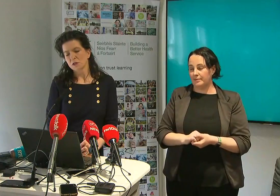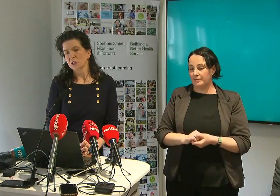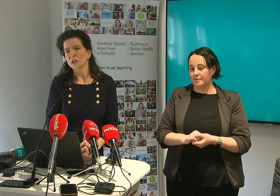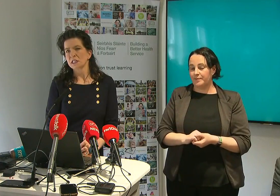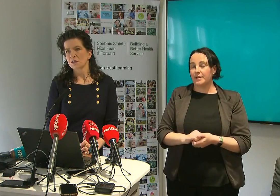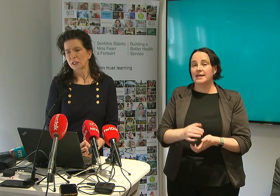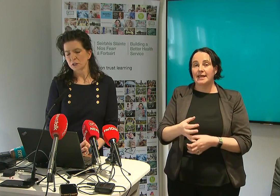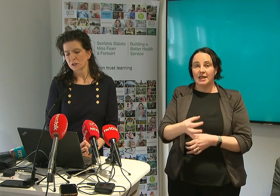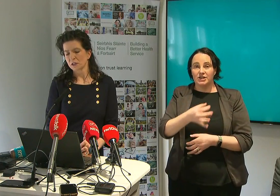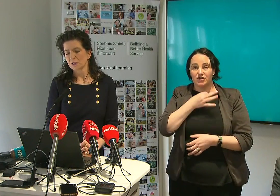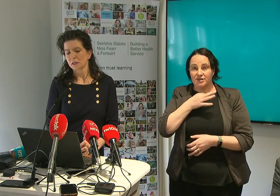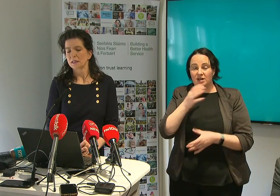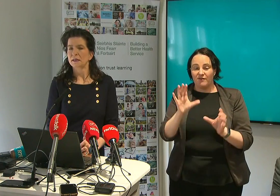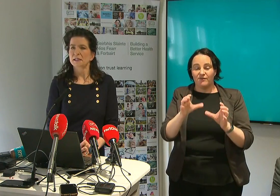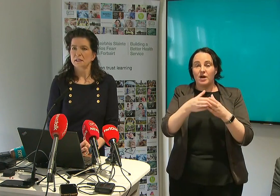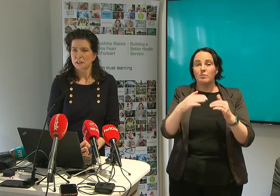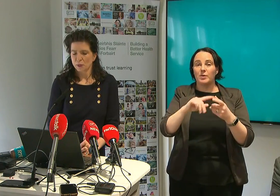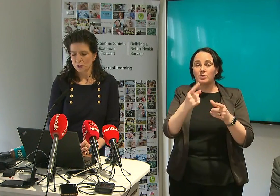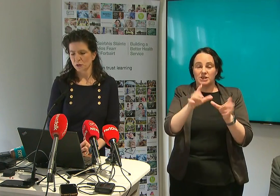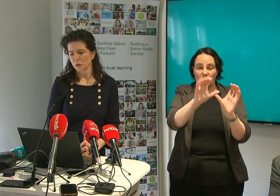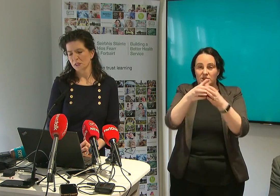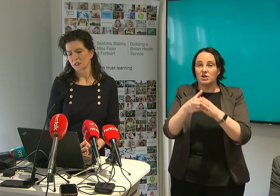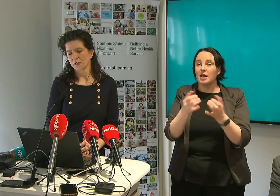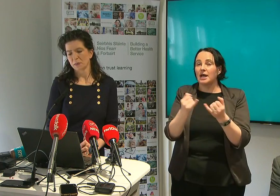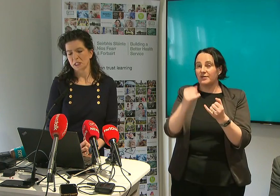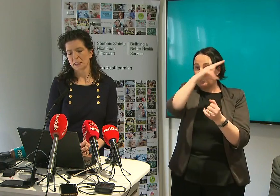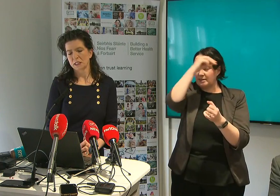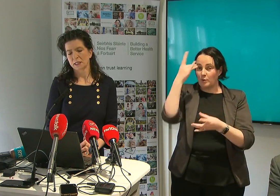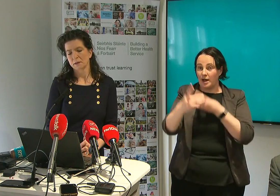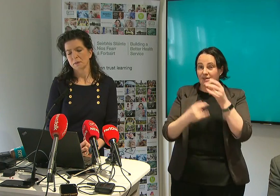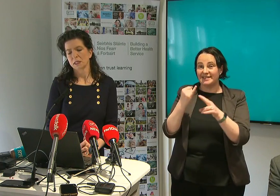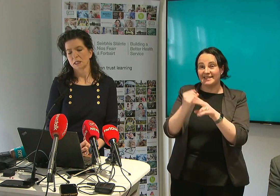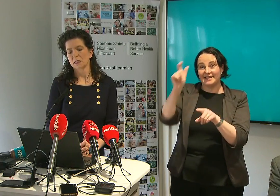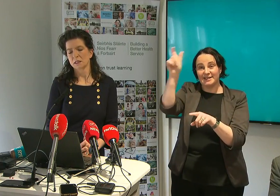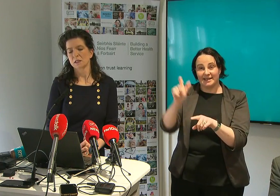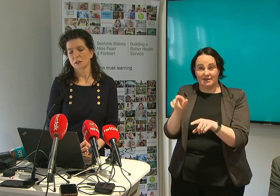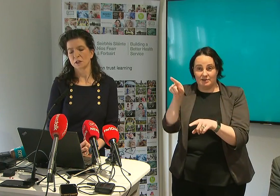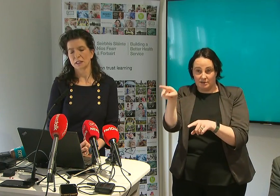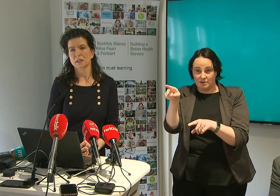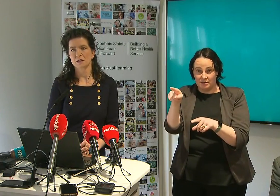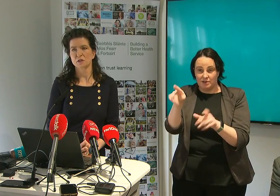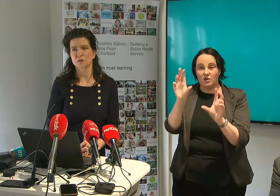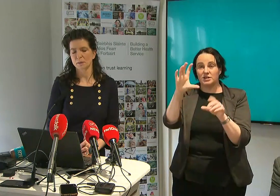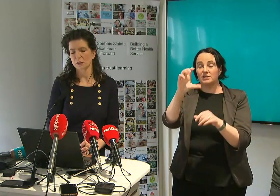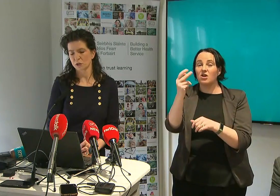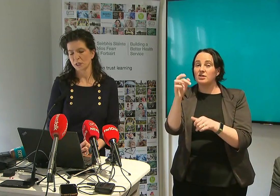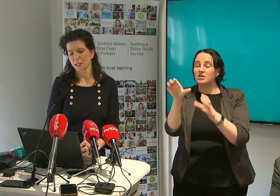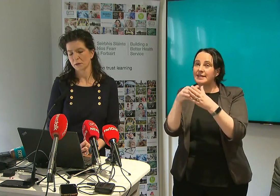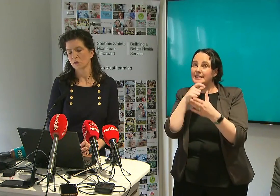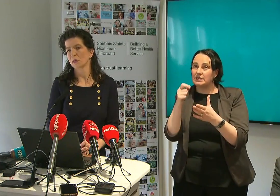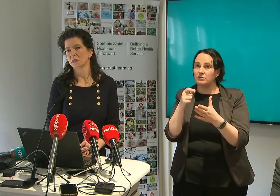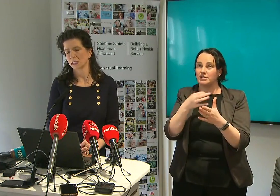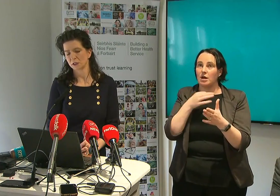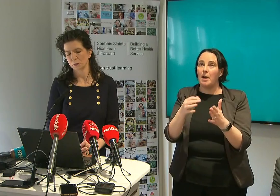The risk of occurrence of clusters, let's say similar to those that have happened in Italy, is currently considered to be moderate to